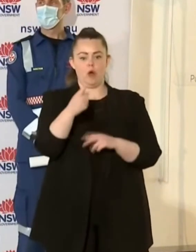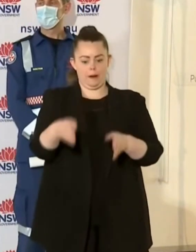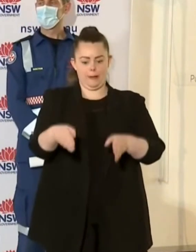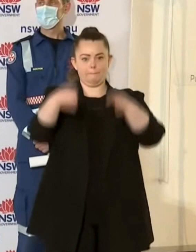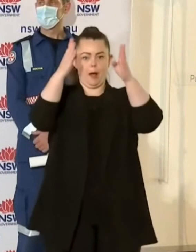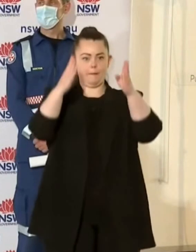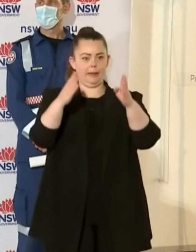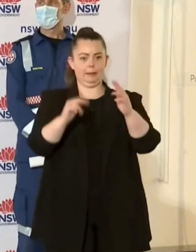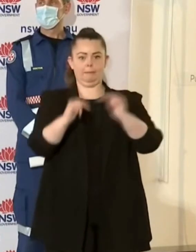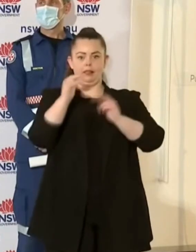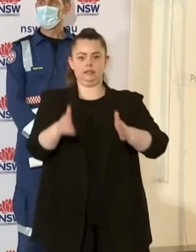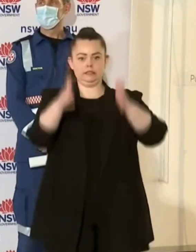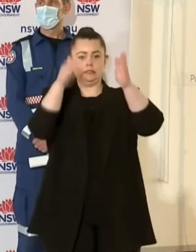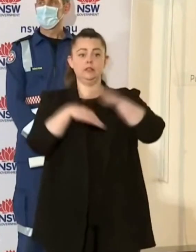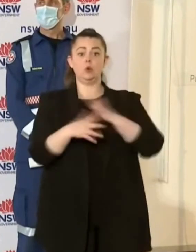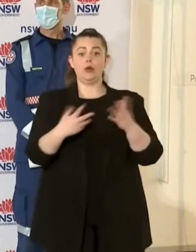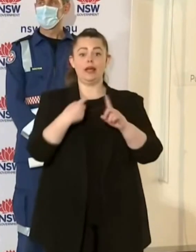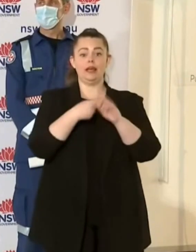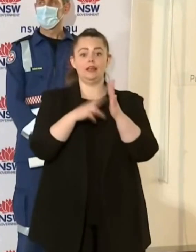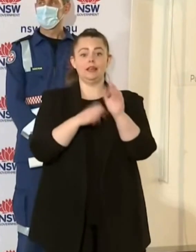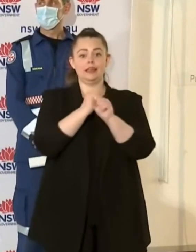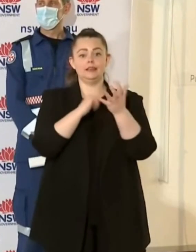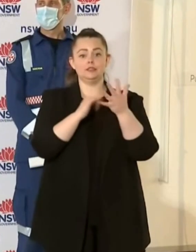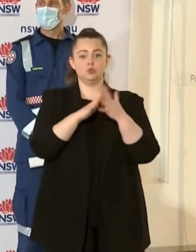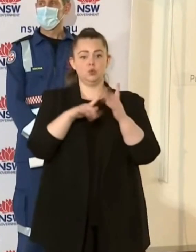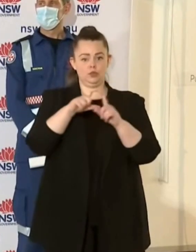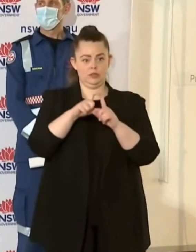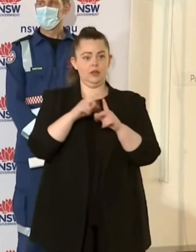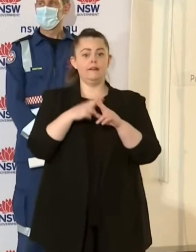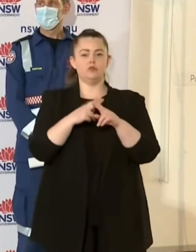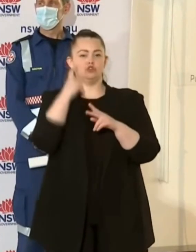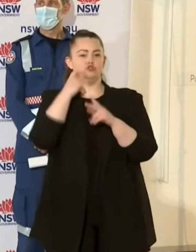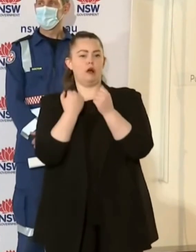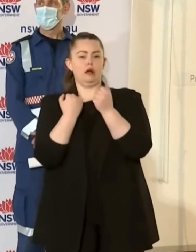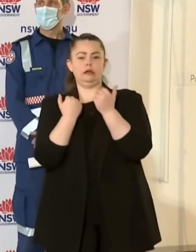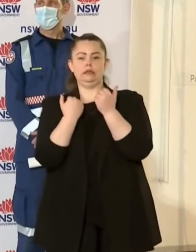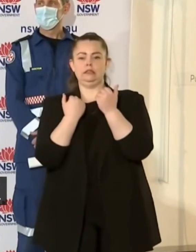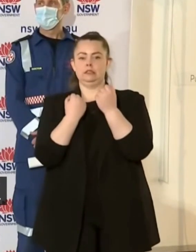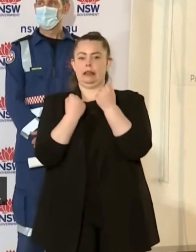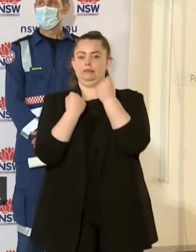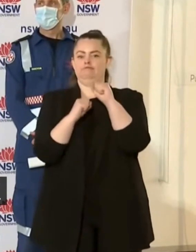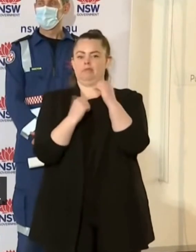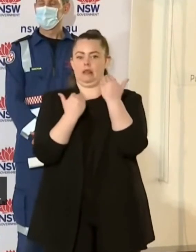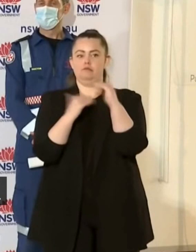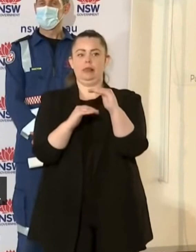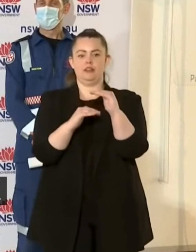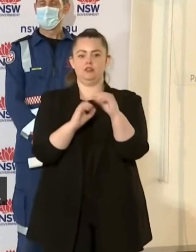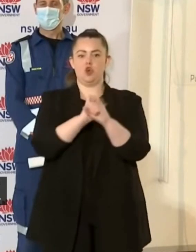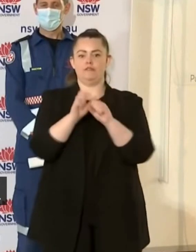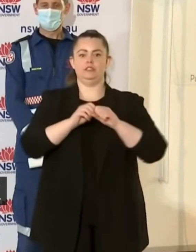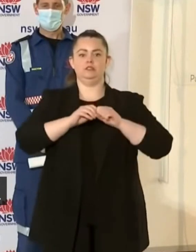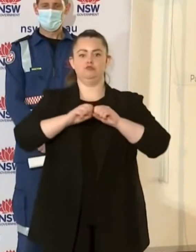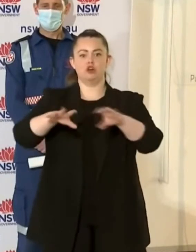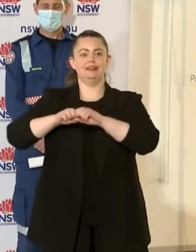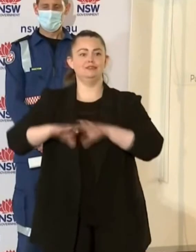Kingswood to help reduce the spread of COVID in that building. It's a close-knit community of residents who have been